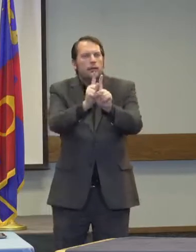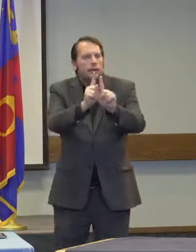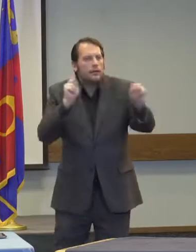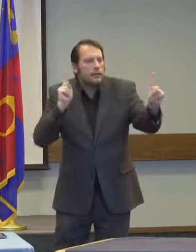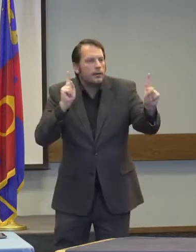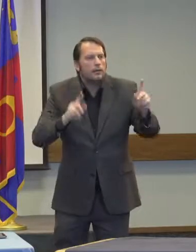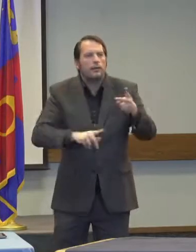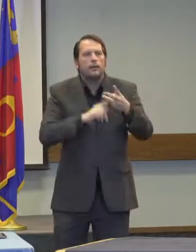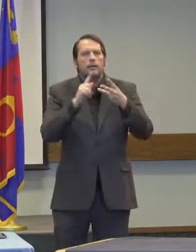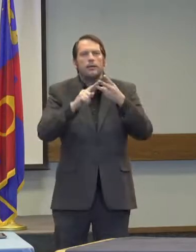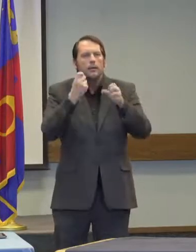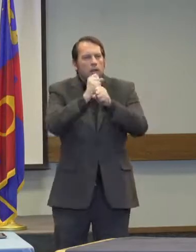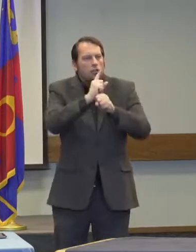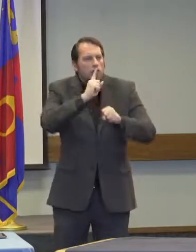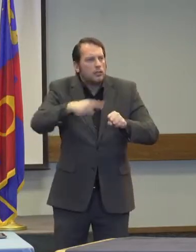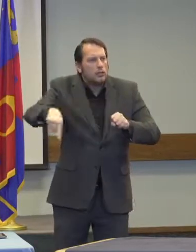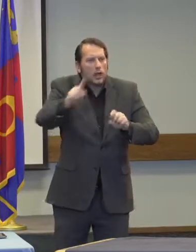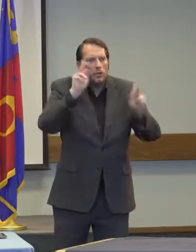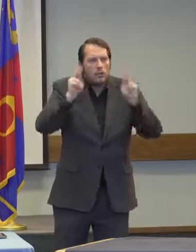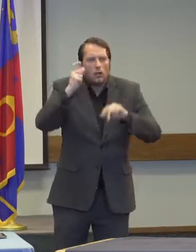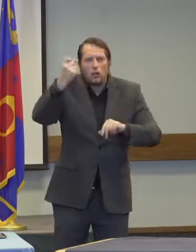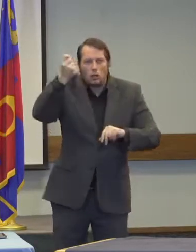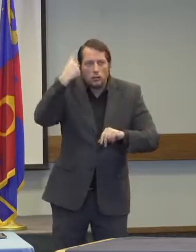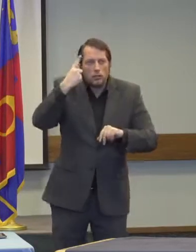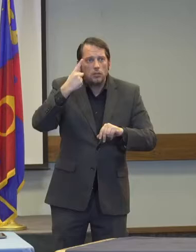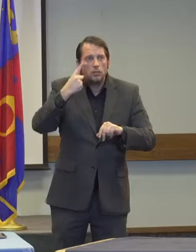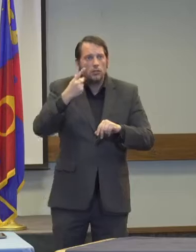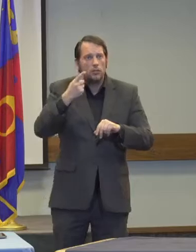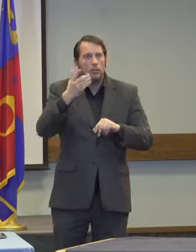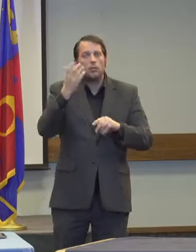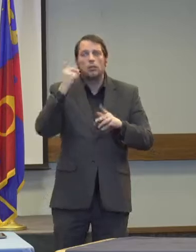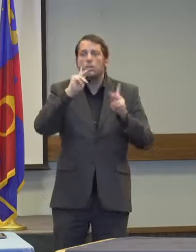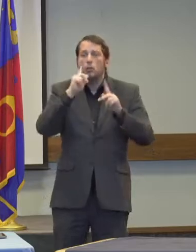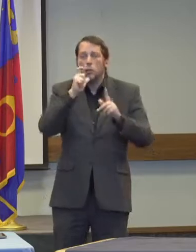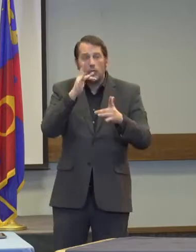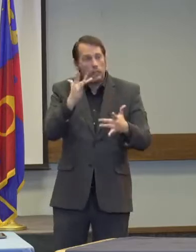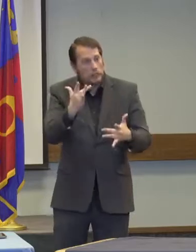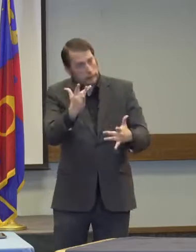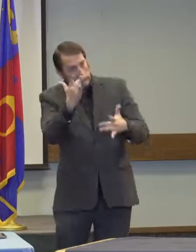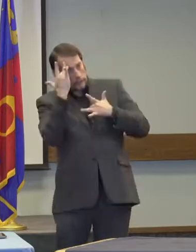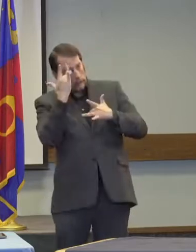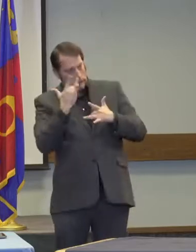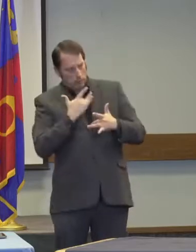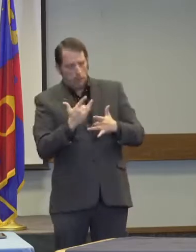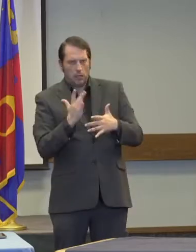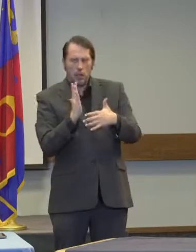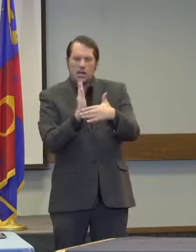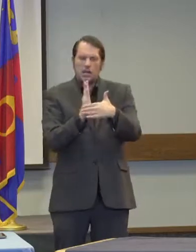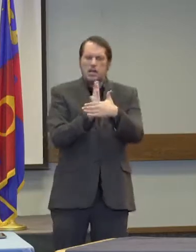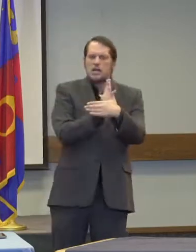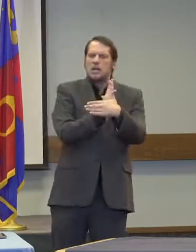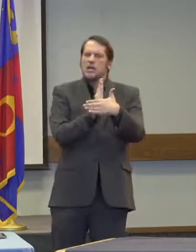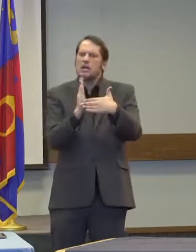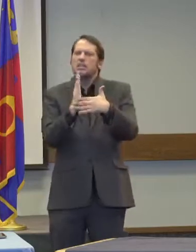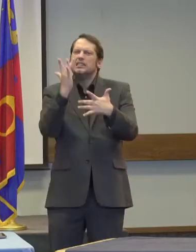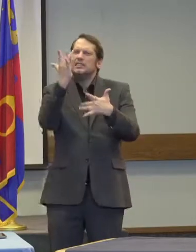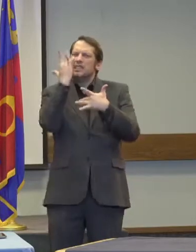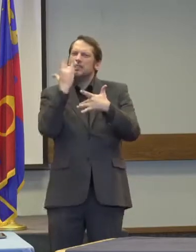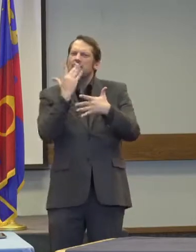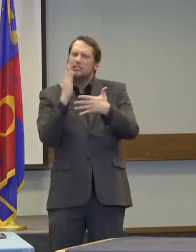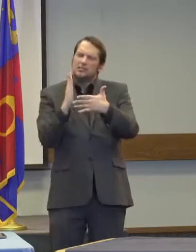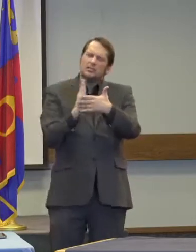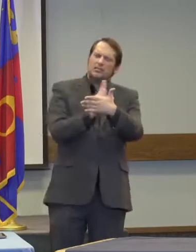that the majority of cases have had a mild to moderate symptom forecast, and that the data has held